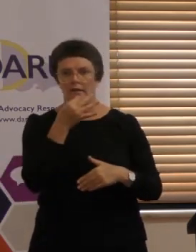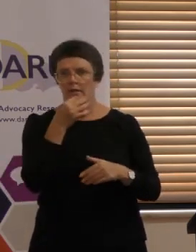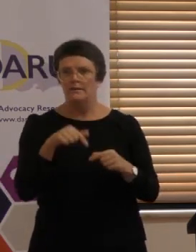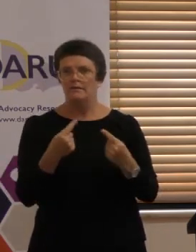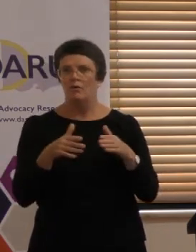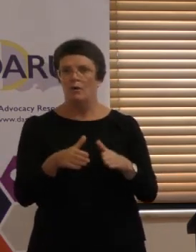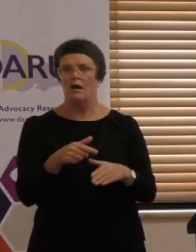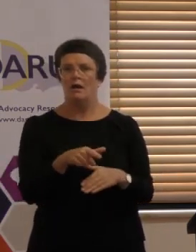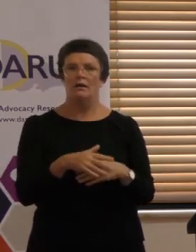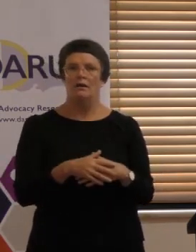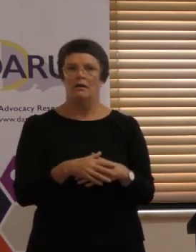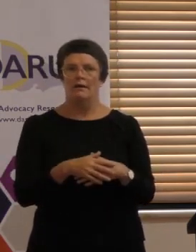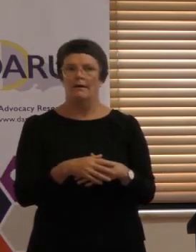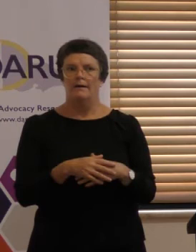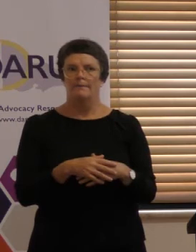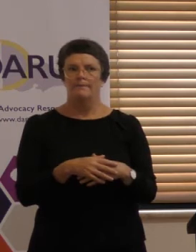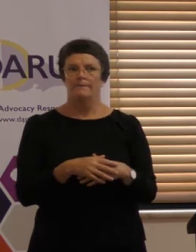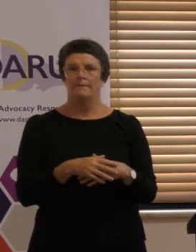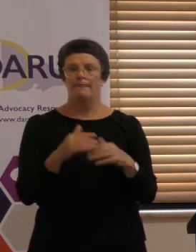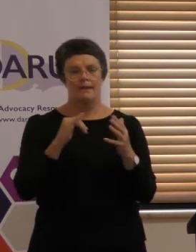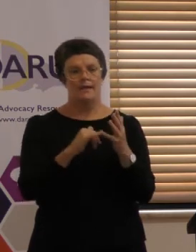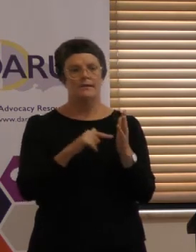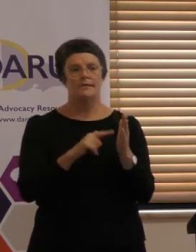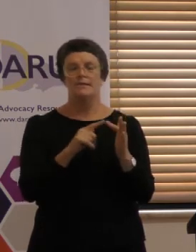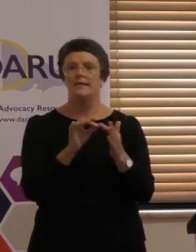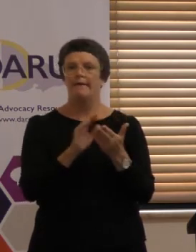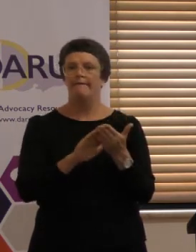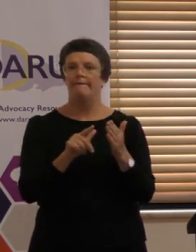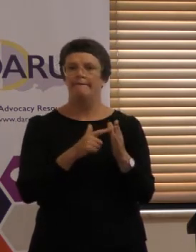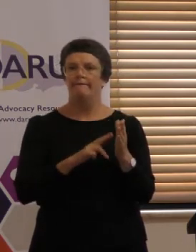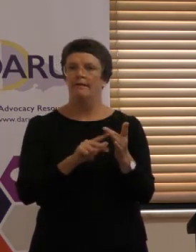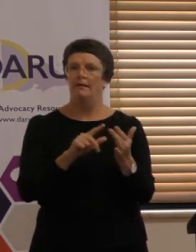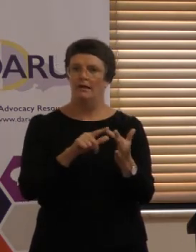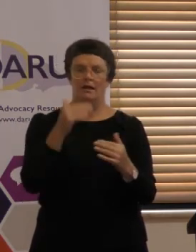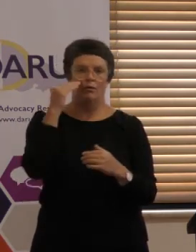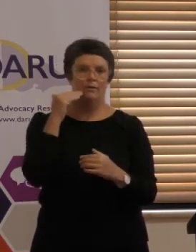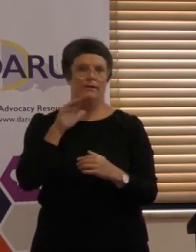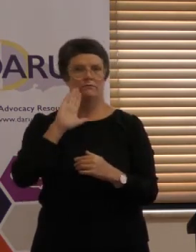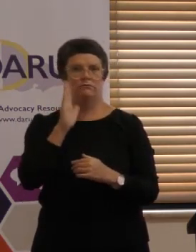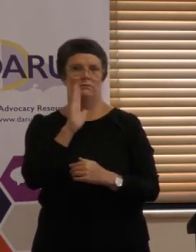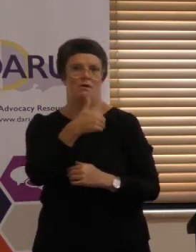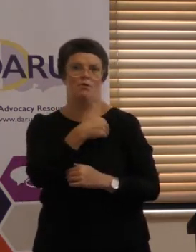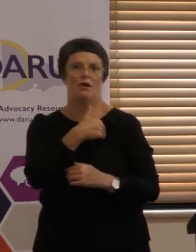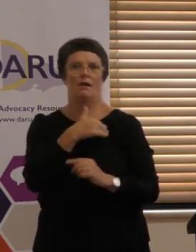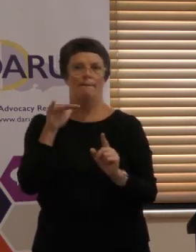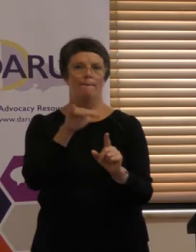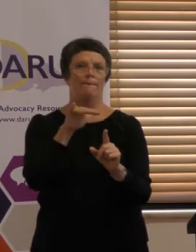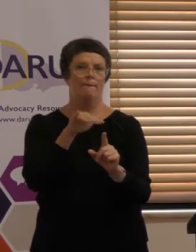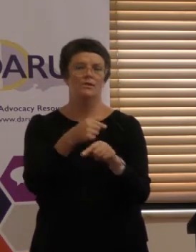And so, as Stephanie said earlier this morning, they get bullied, and they get bullied a lot.